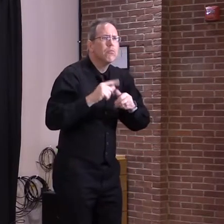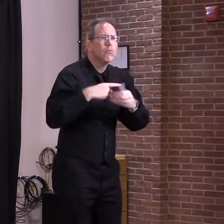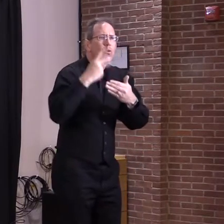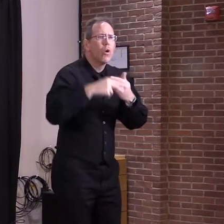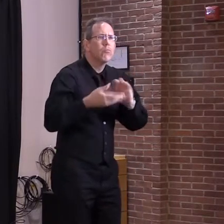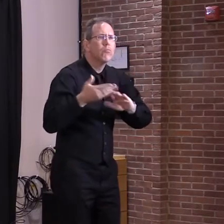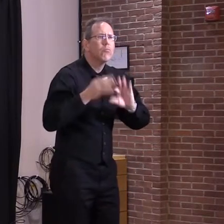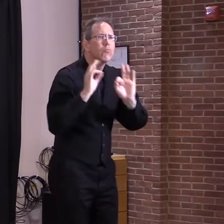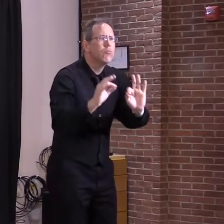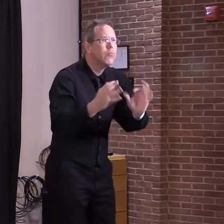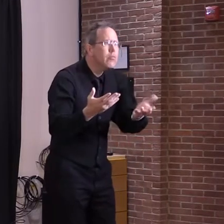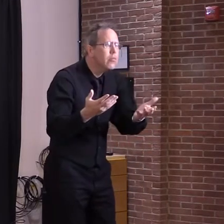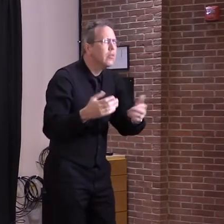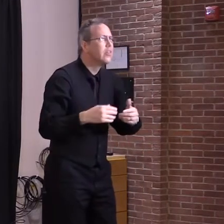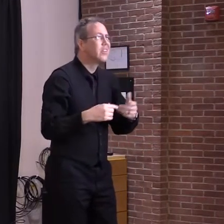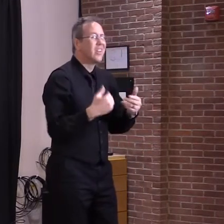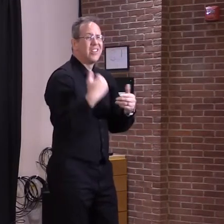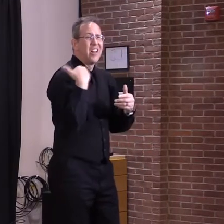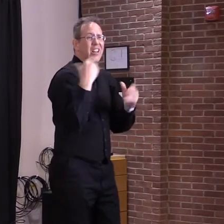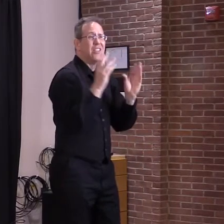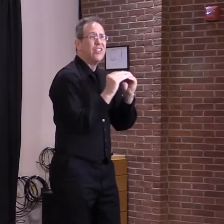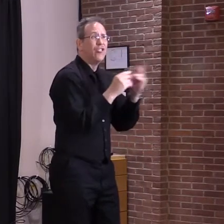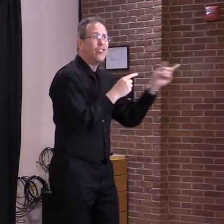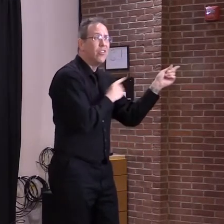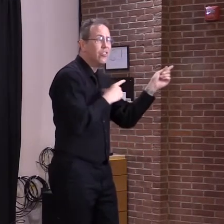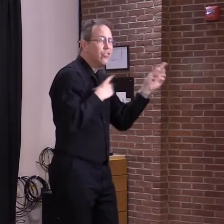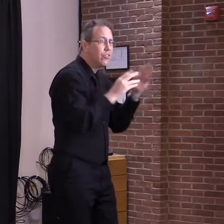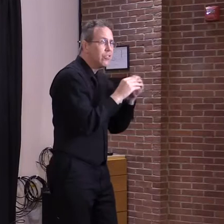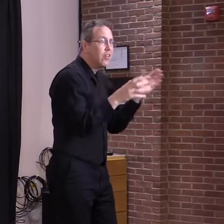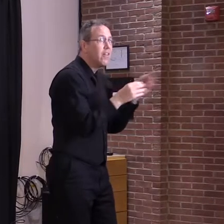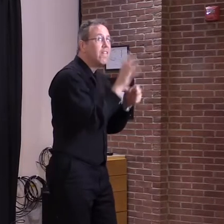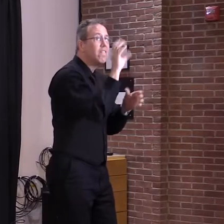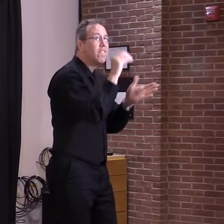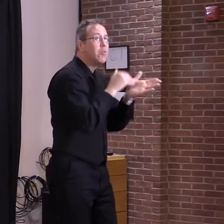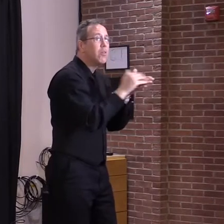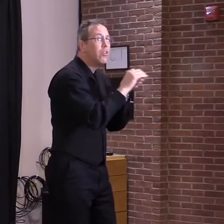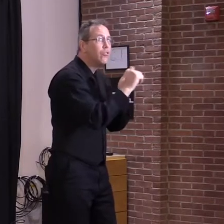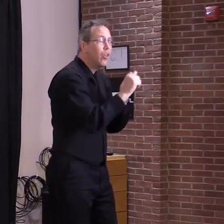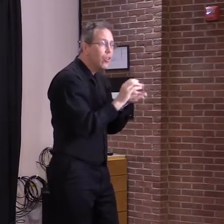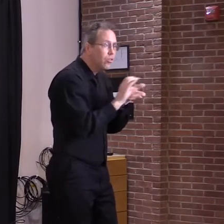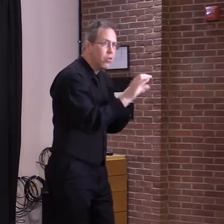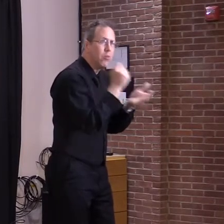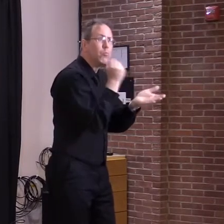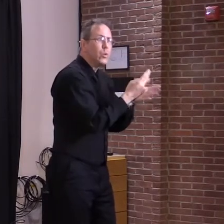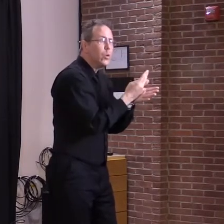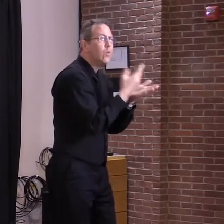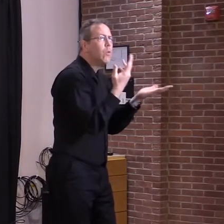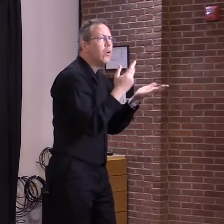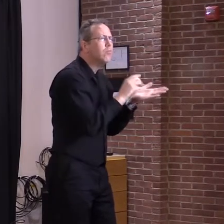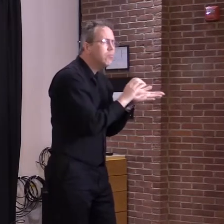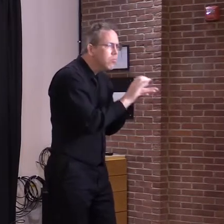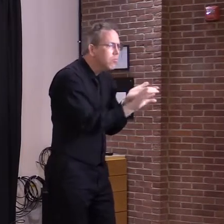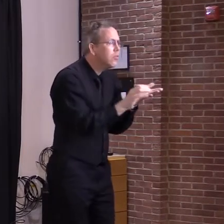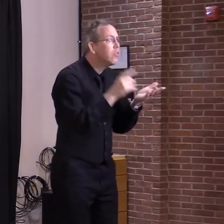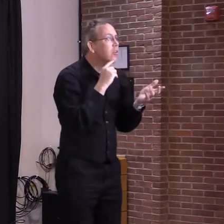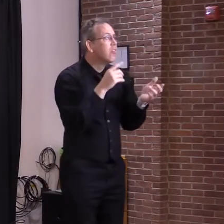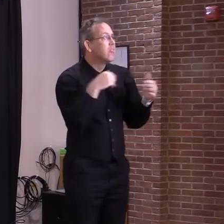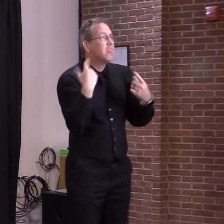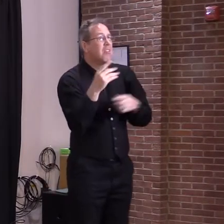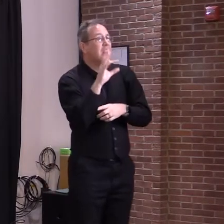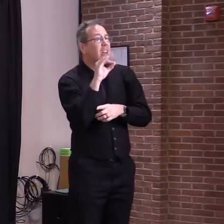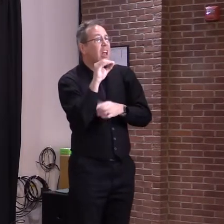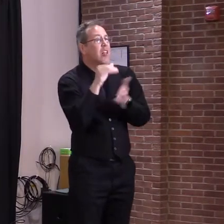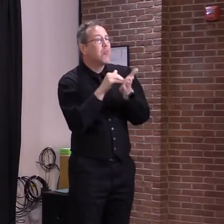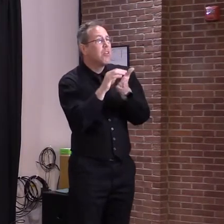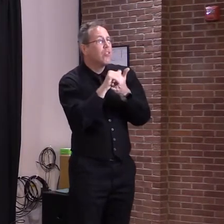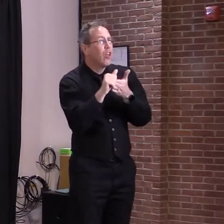million, and we received over 100 applications with more than $90 million worth of requests. What this